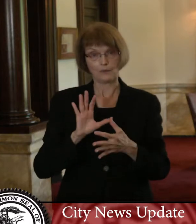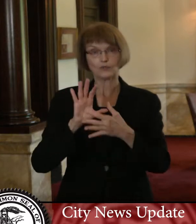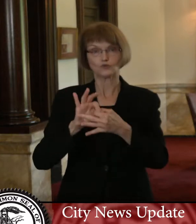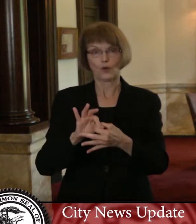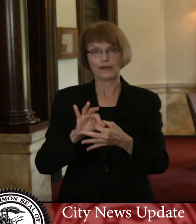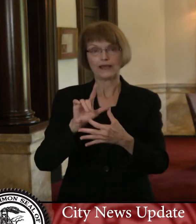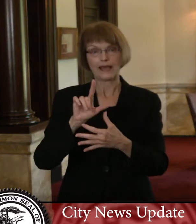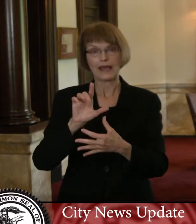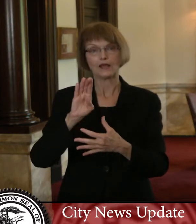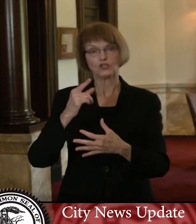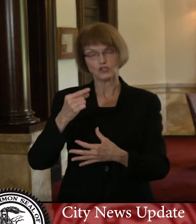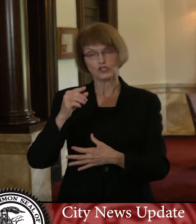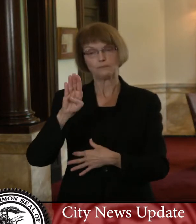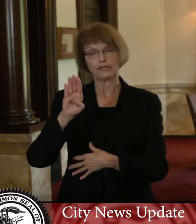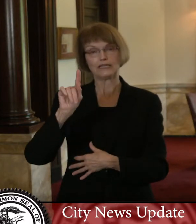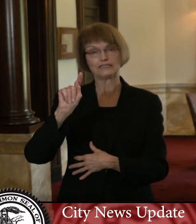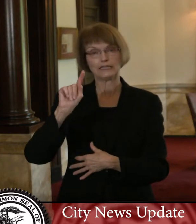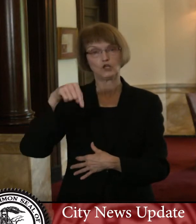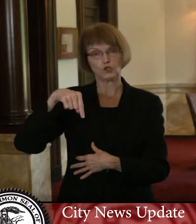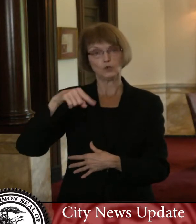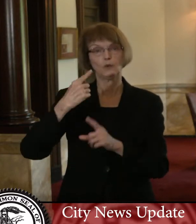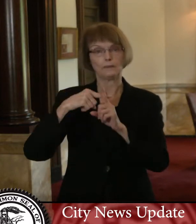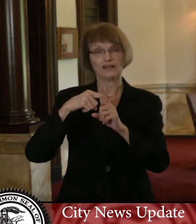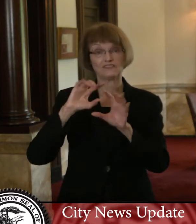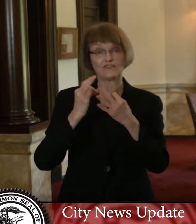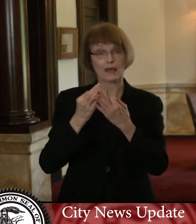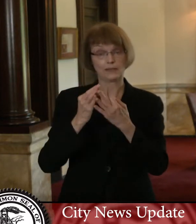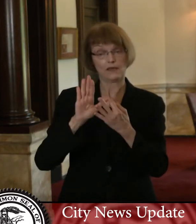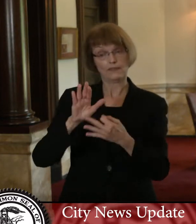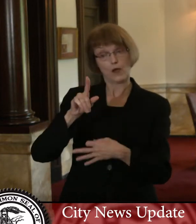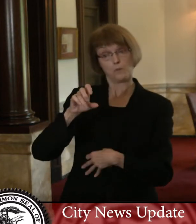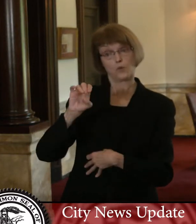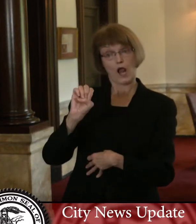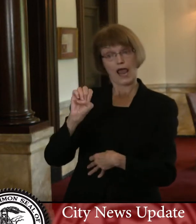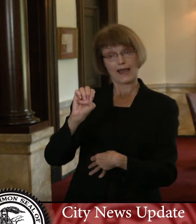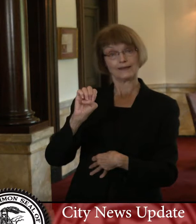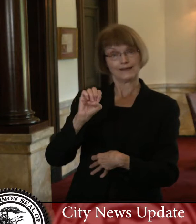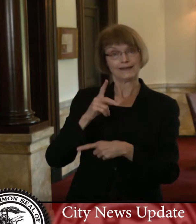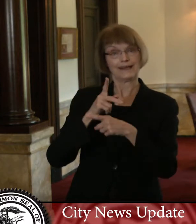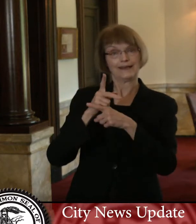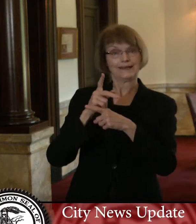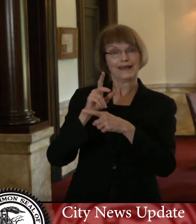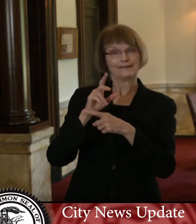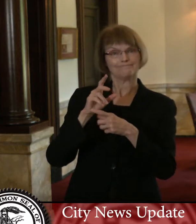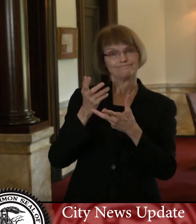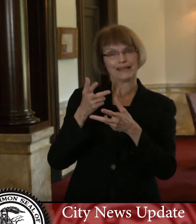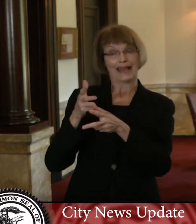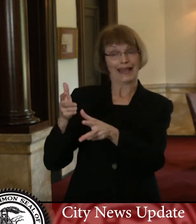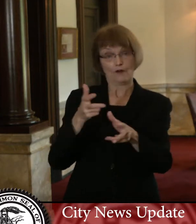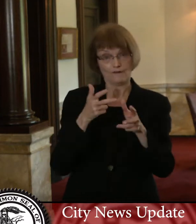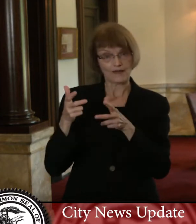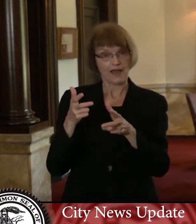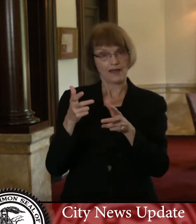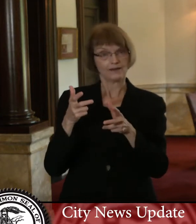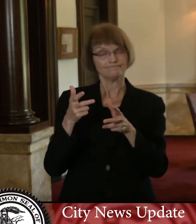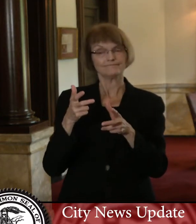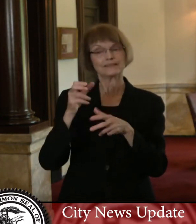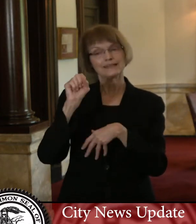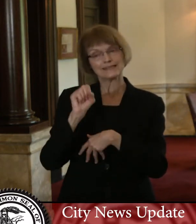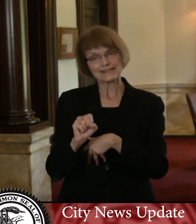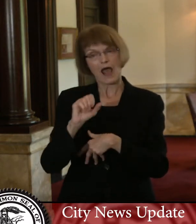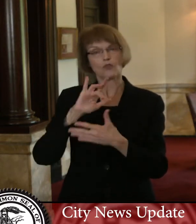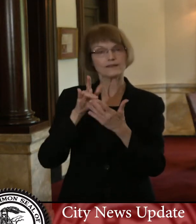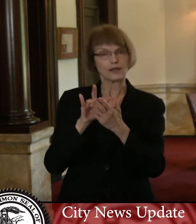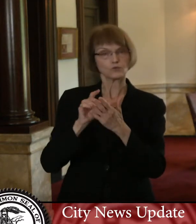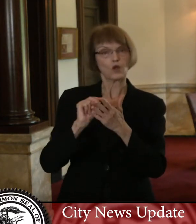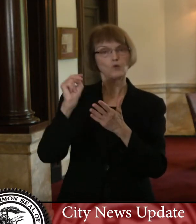LGBTQ+ family for their Pride Caravan at noon, which will circle areas of South, Central, and North City. I hope you can